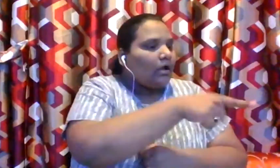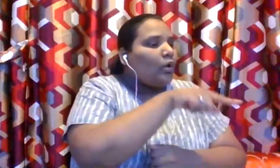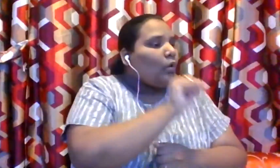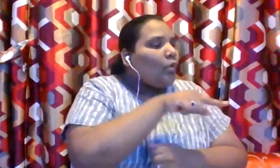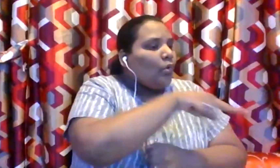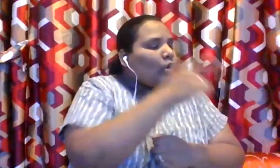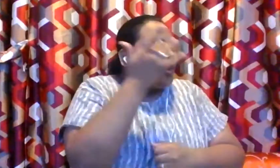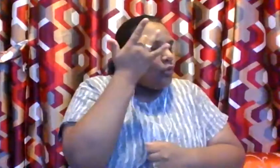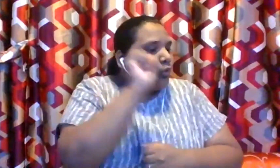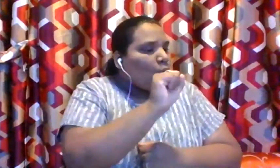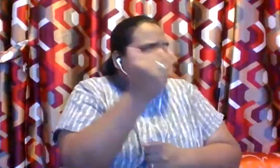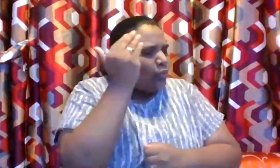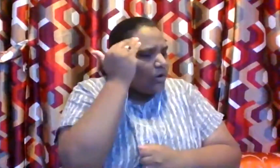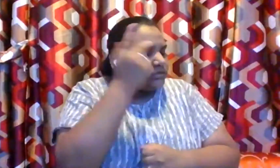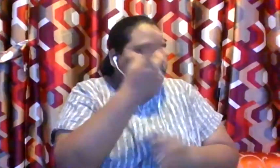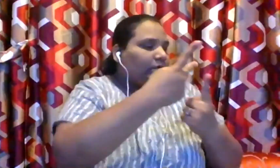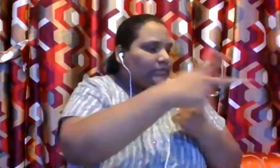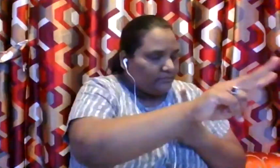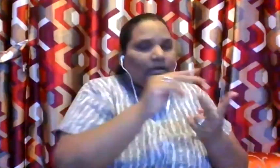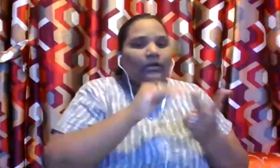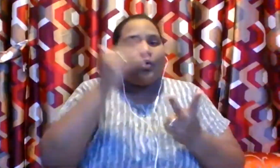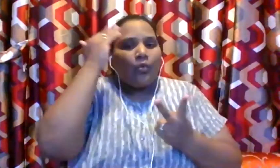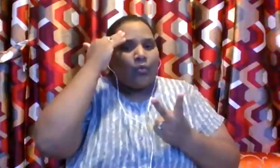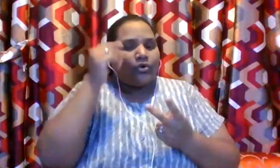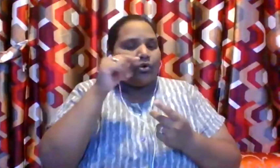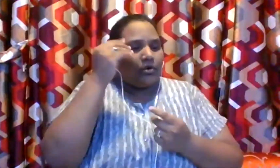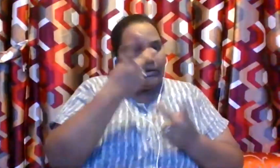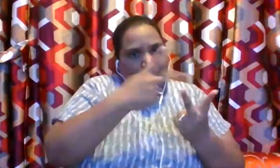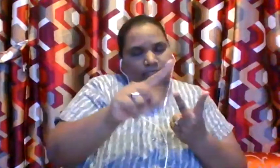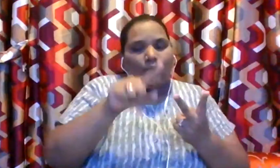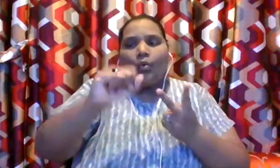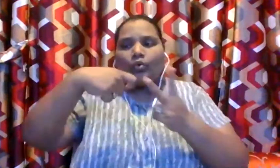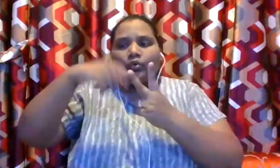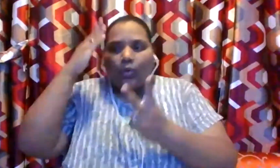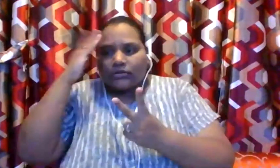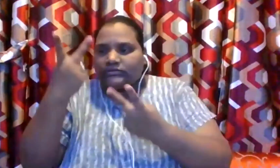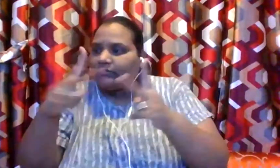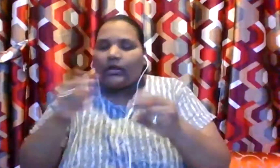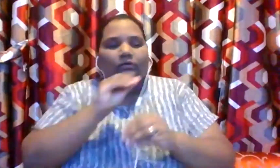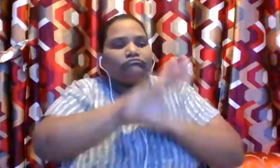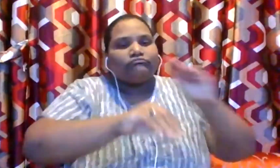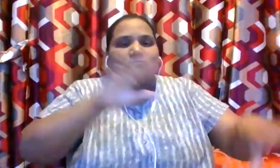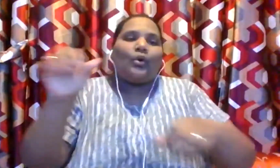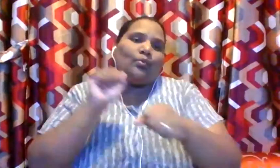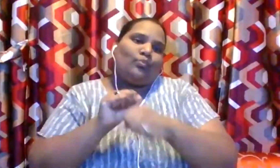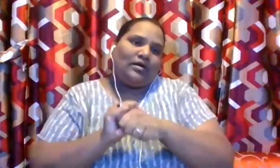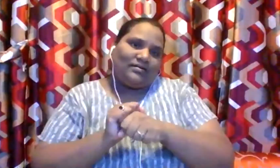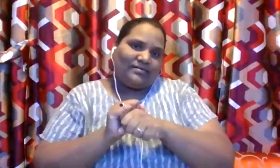is. Let's understand one example. Now, Lord Buddha, you would have all heard. Actually, Lord Buddha is